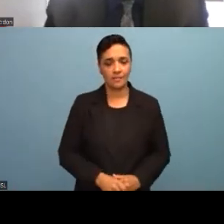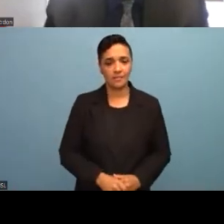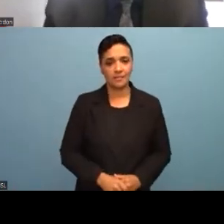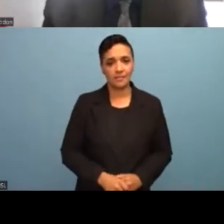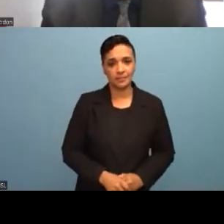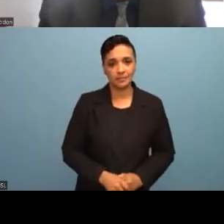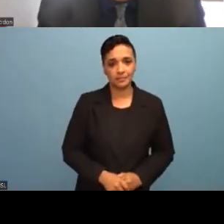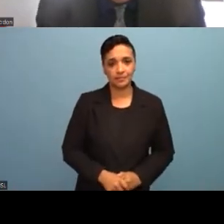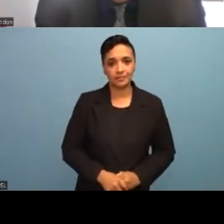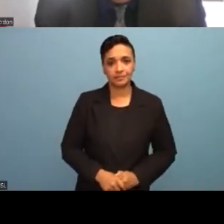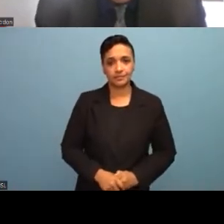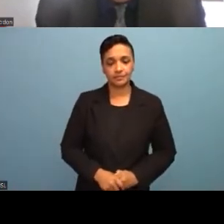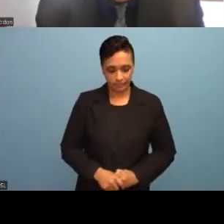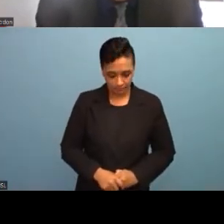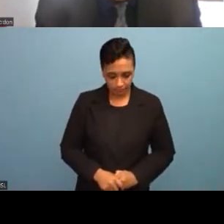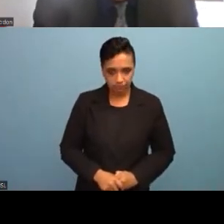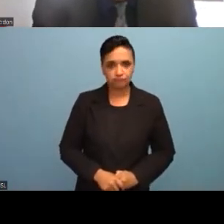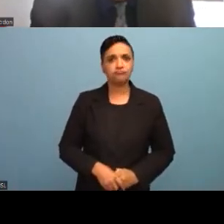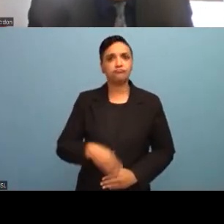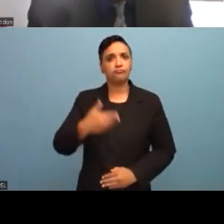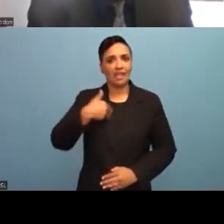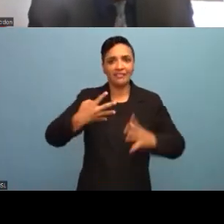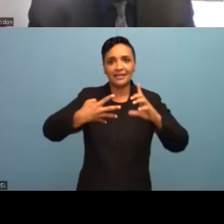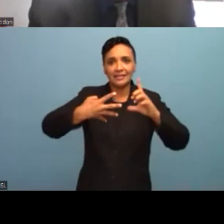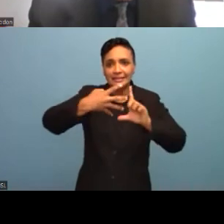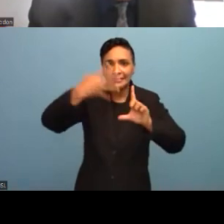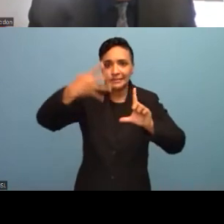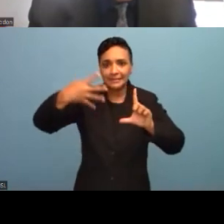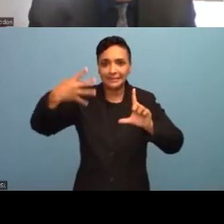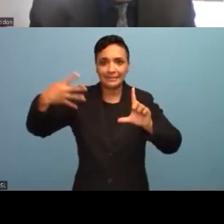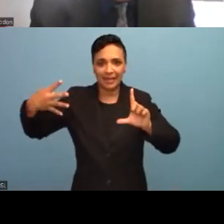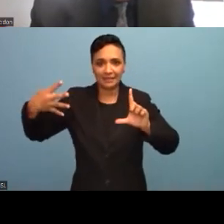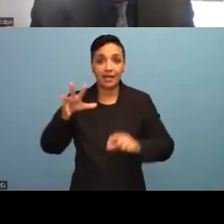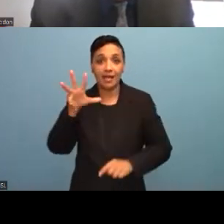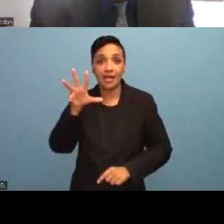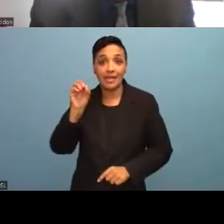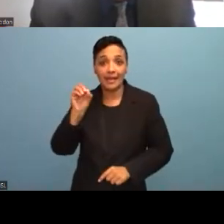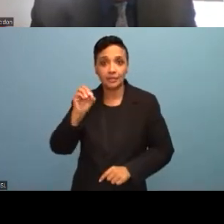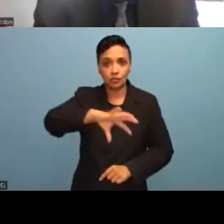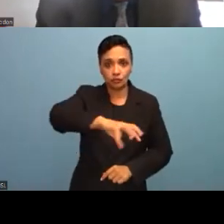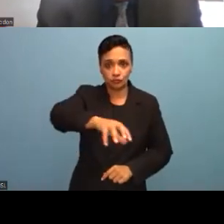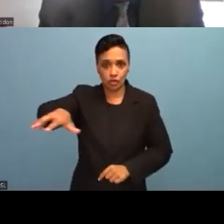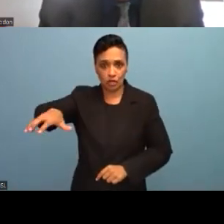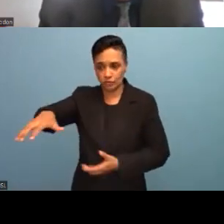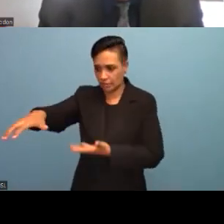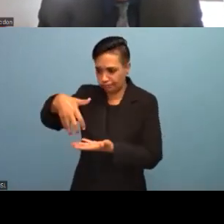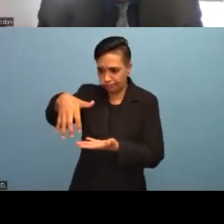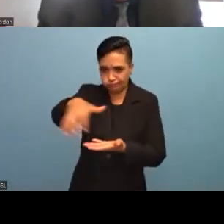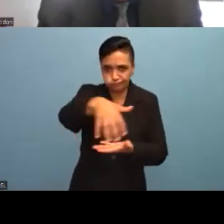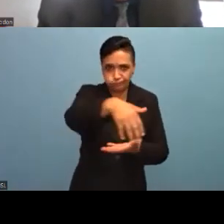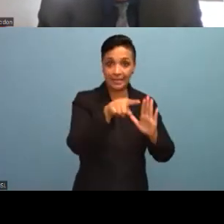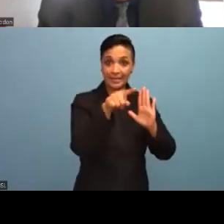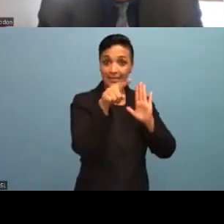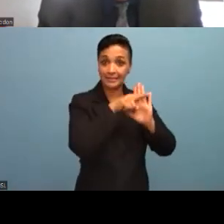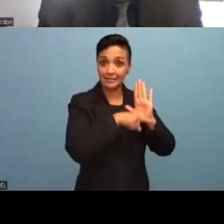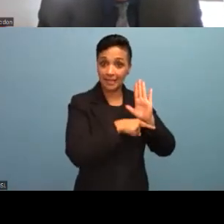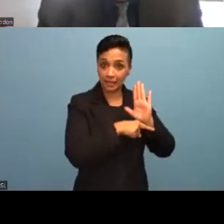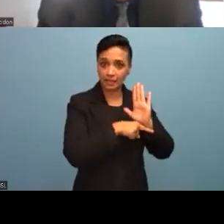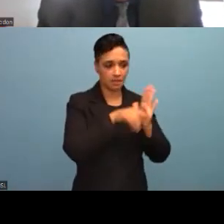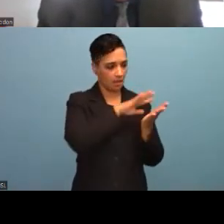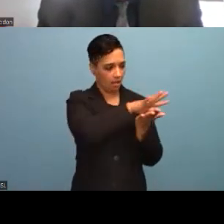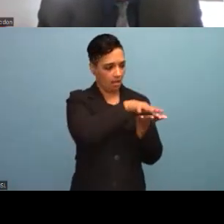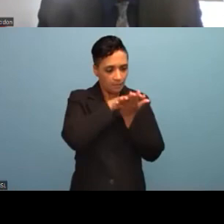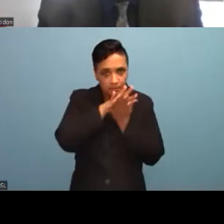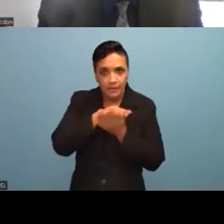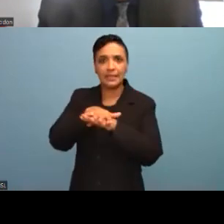we have data from around 90 countries that have implemented some of the standards which have existed, which obviously